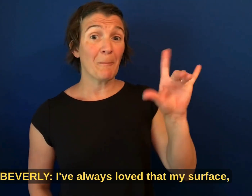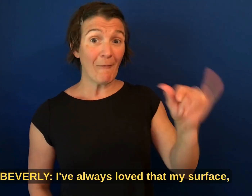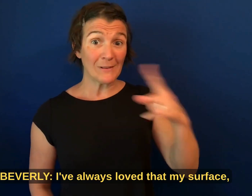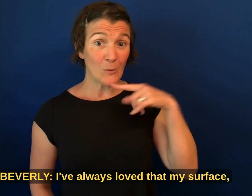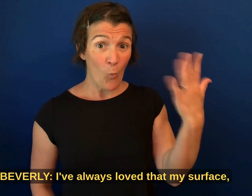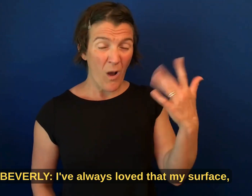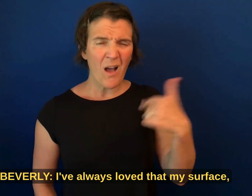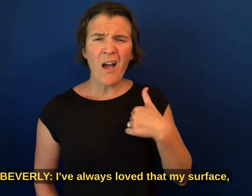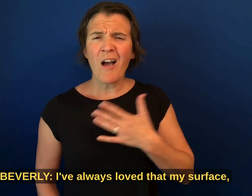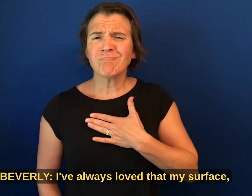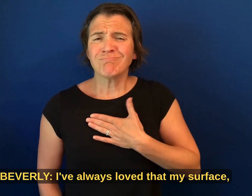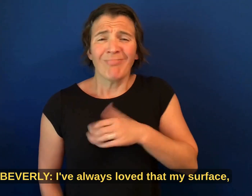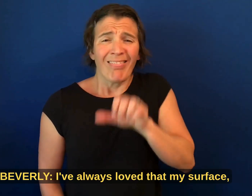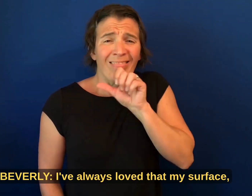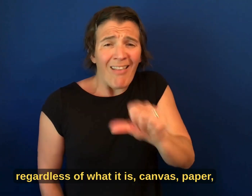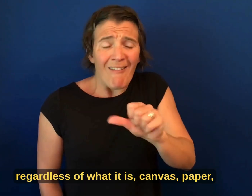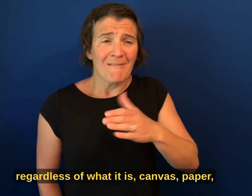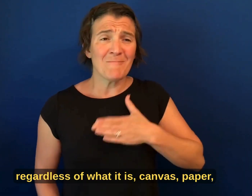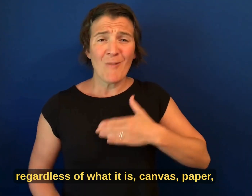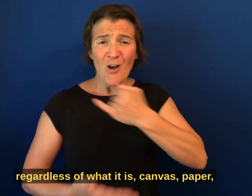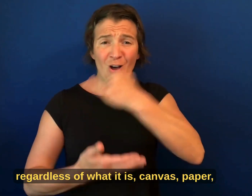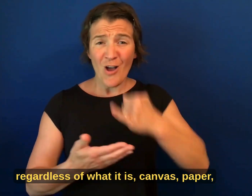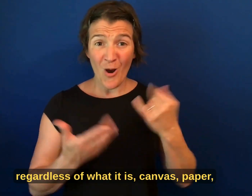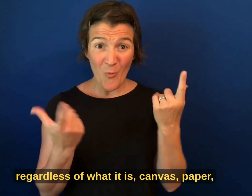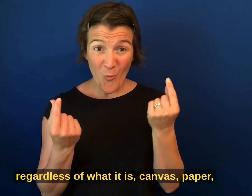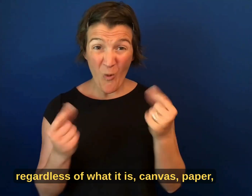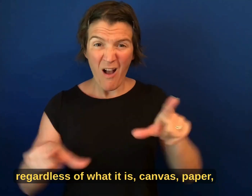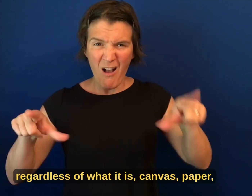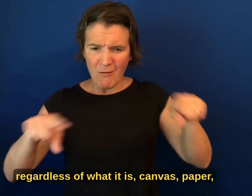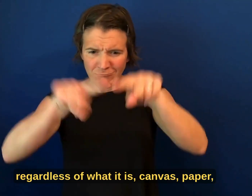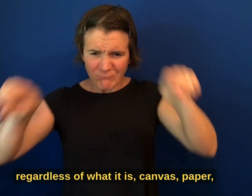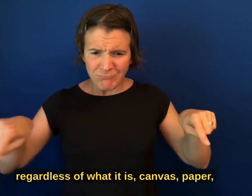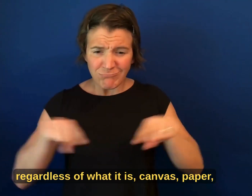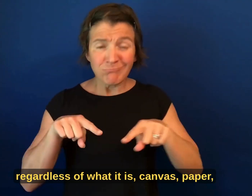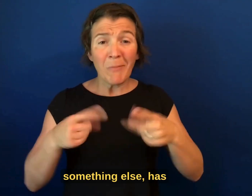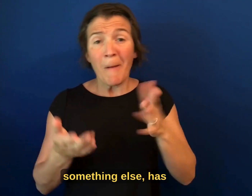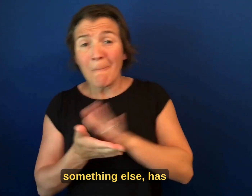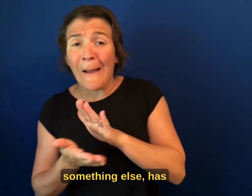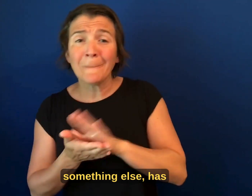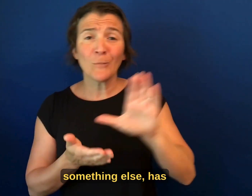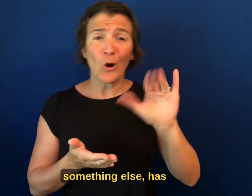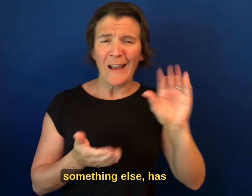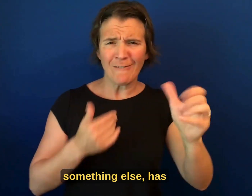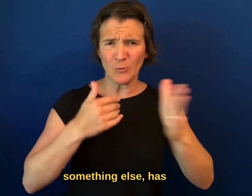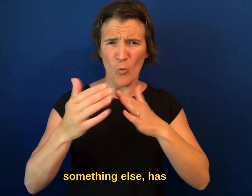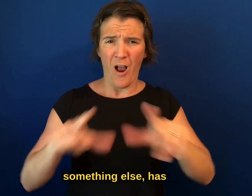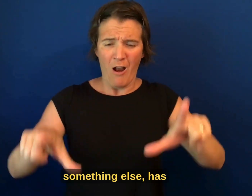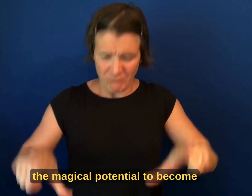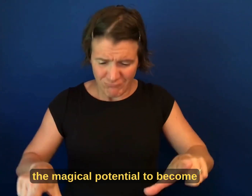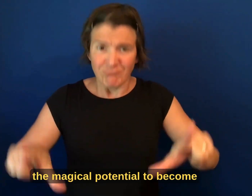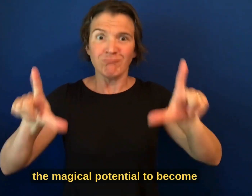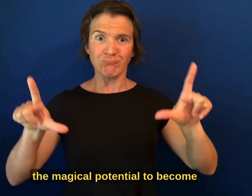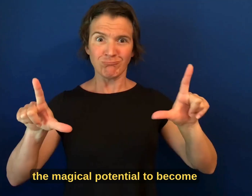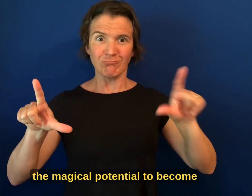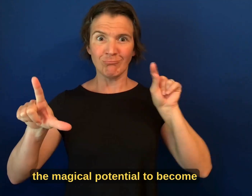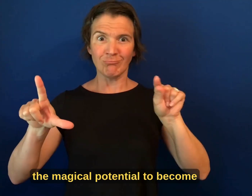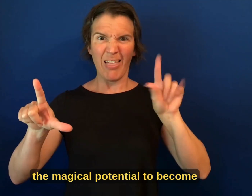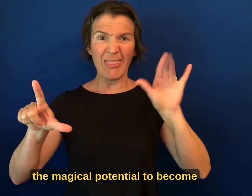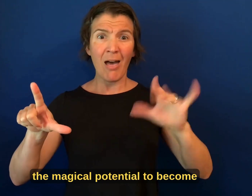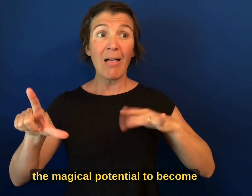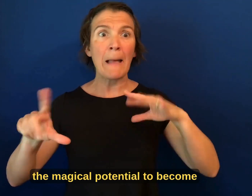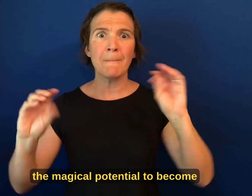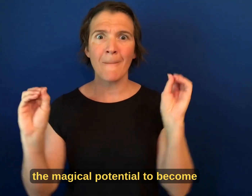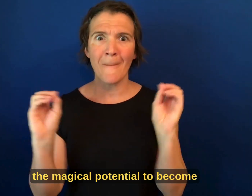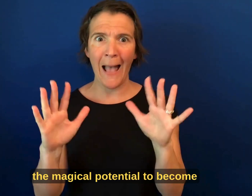I've always loved that my surface, regardless of what it is, canvas, paper, something else, has the